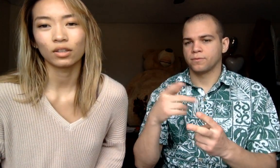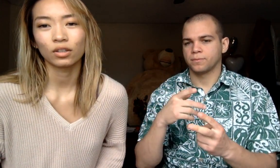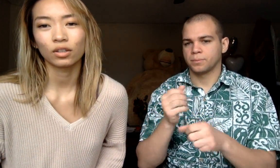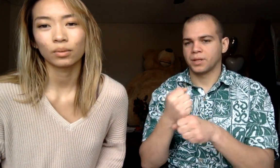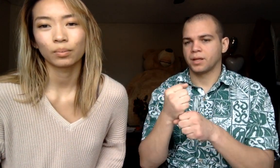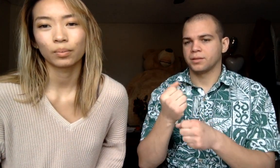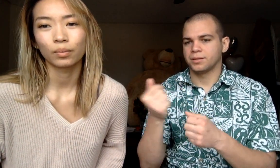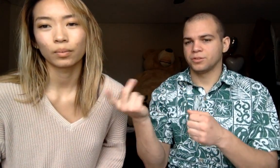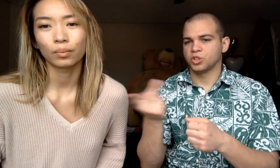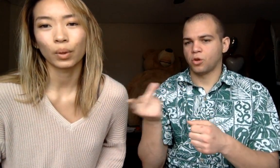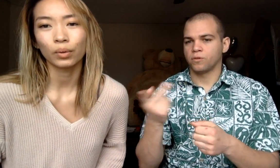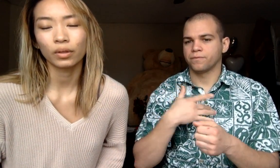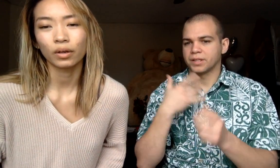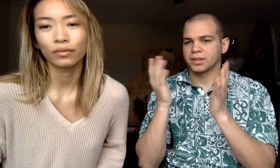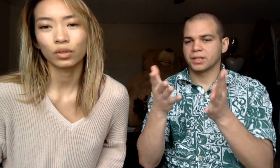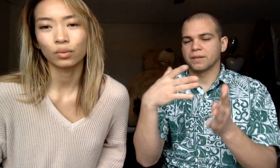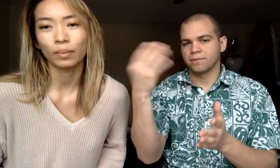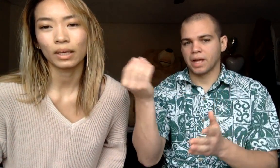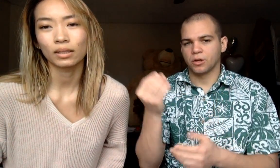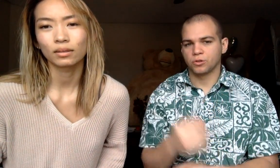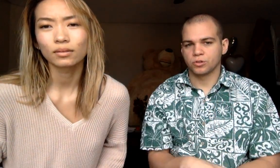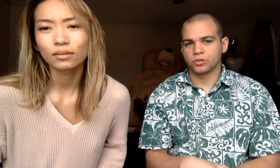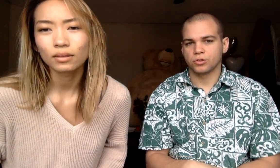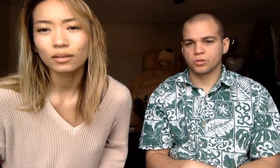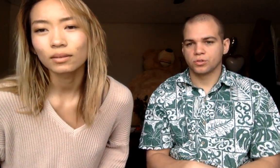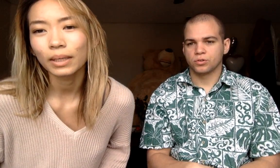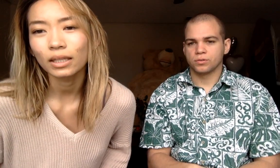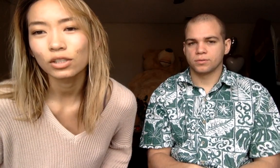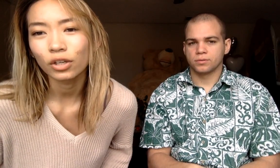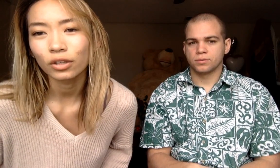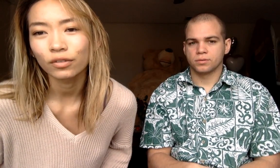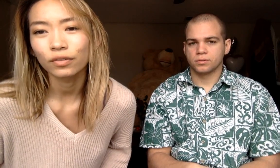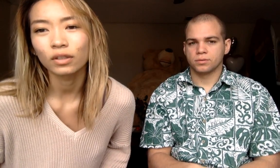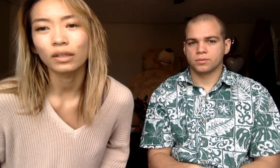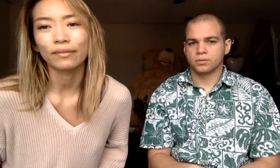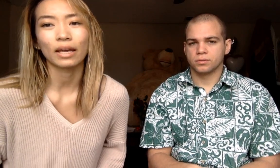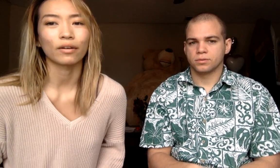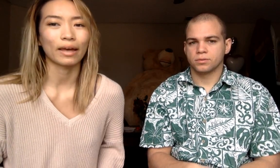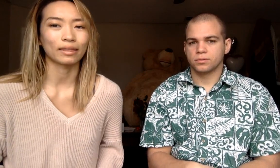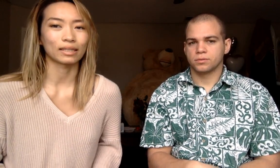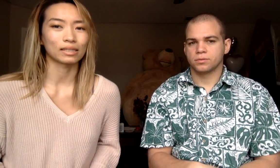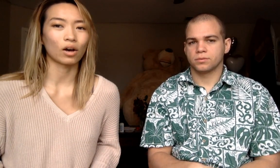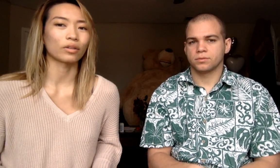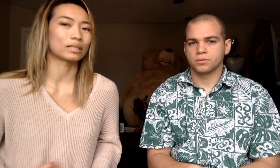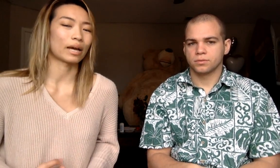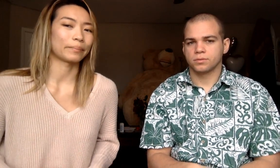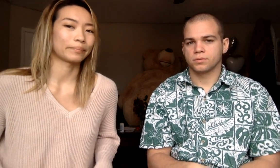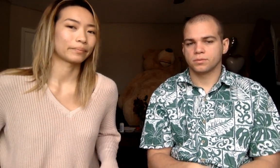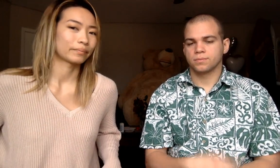either both of you make each other feel left out at this all the time?